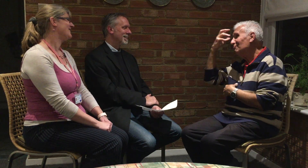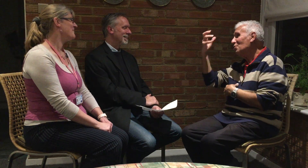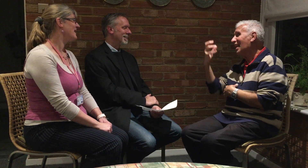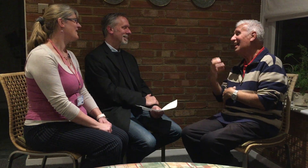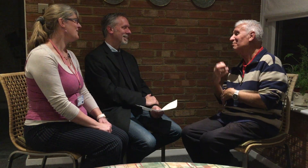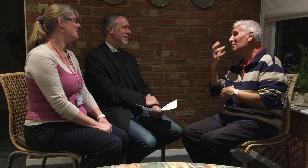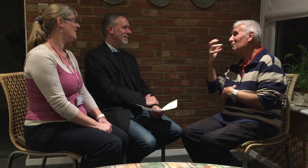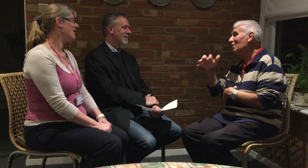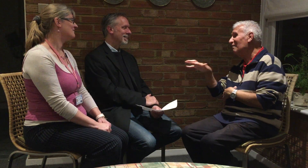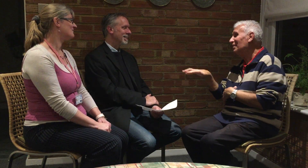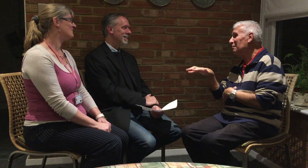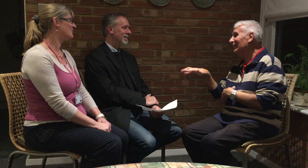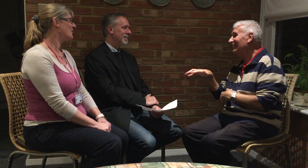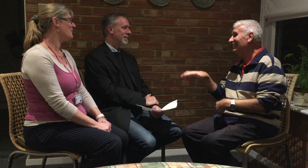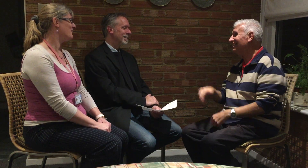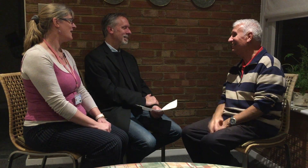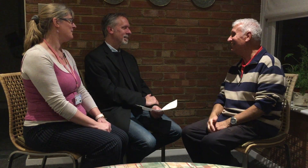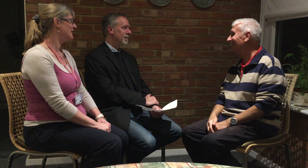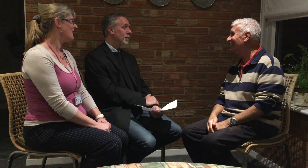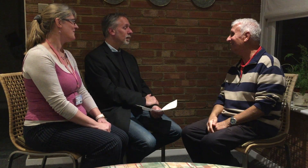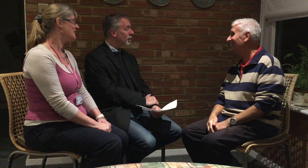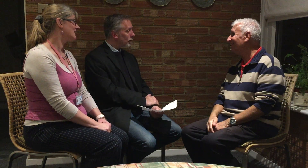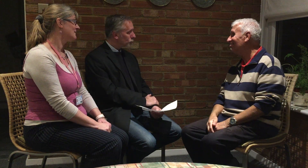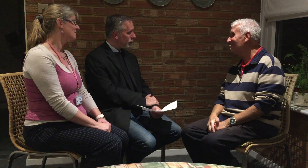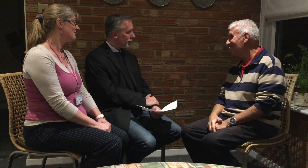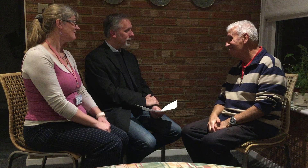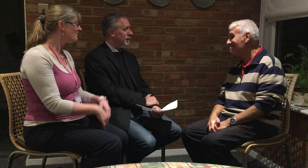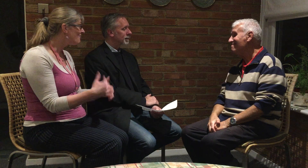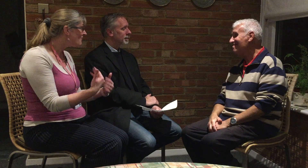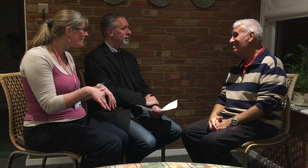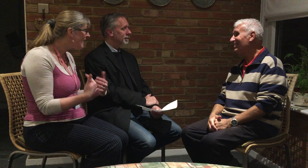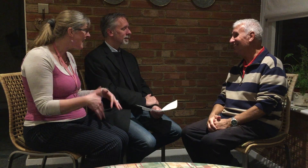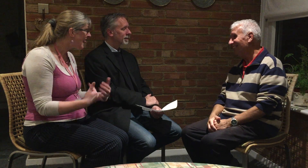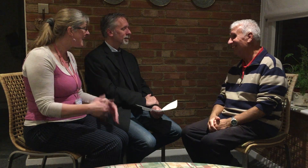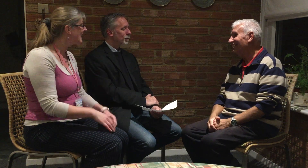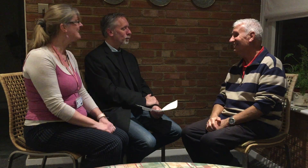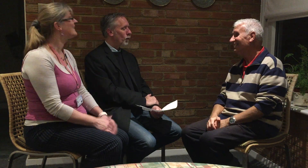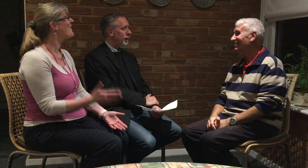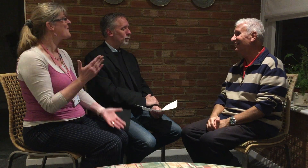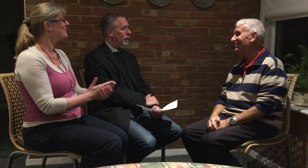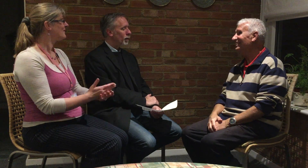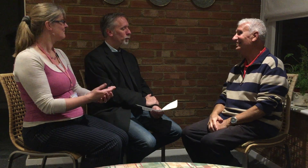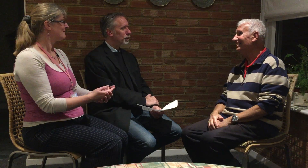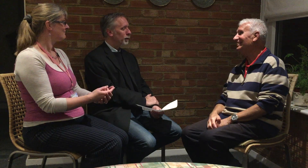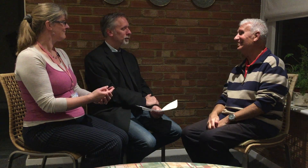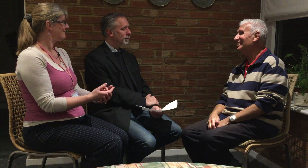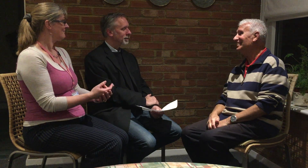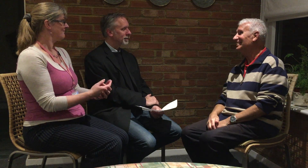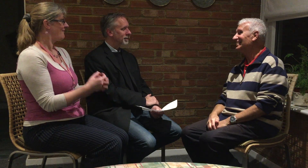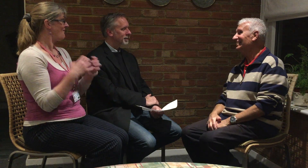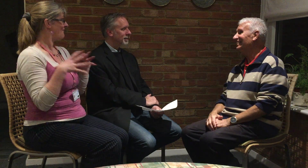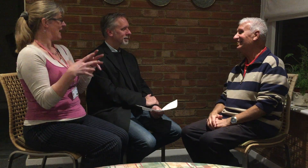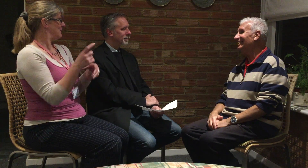I made loads of like royal family clothes. Really? For anyone I would know?